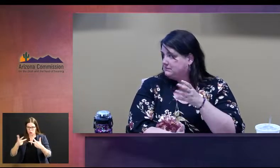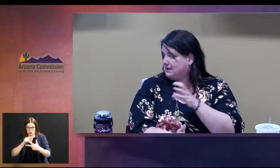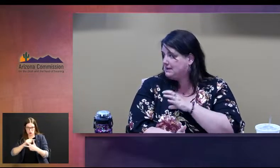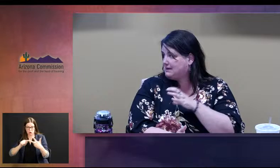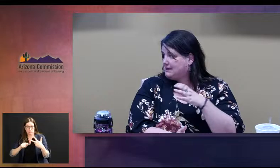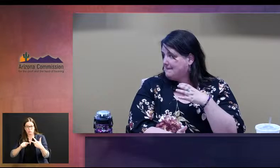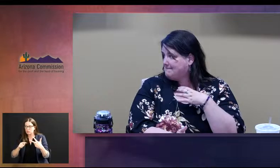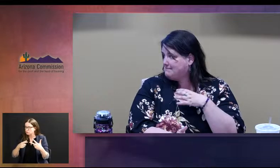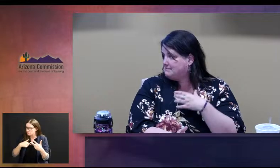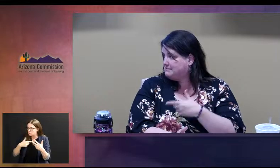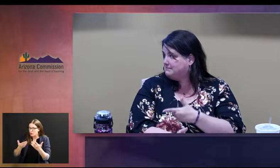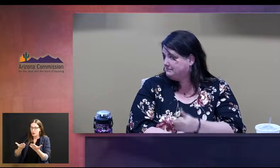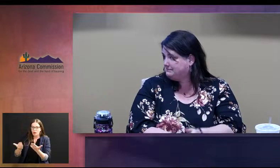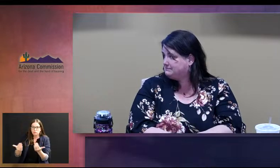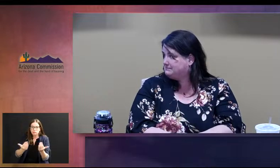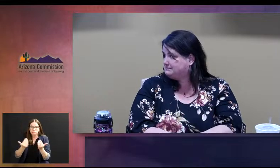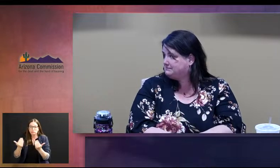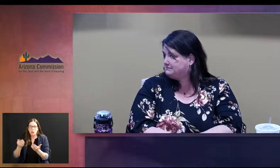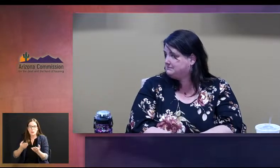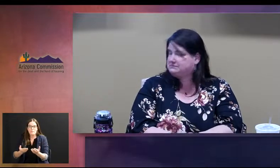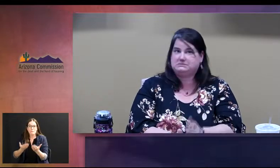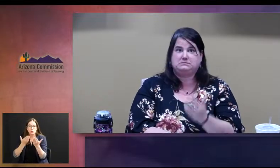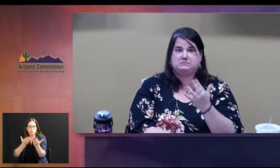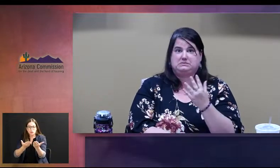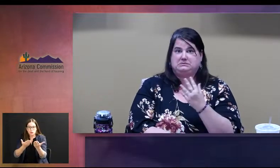This is Commissioner Scarborough.